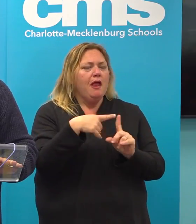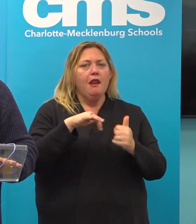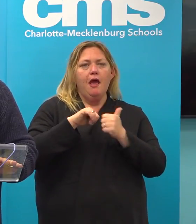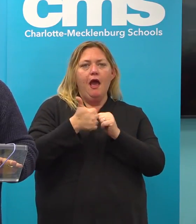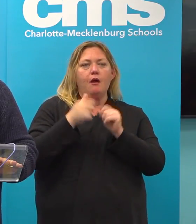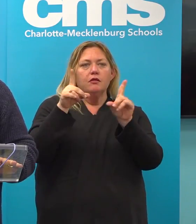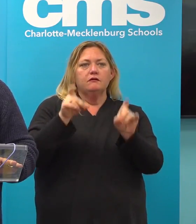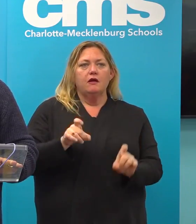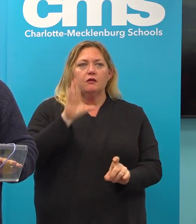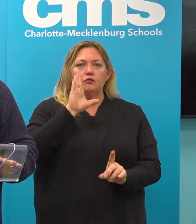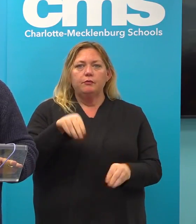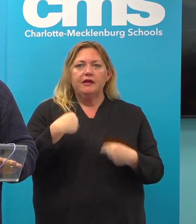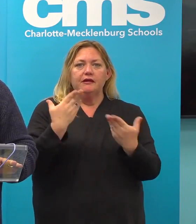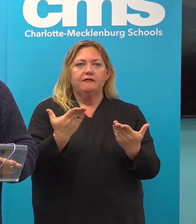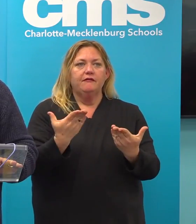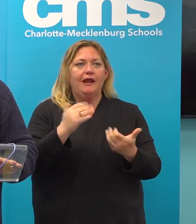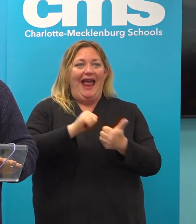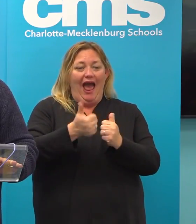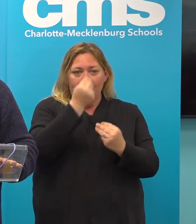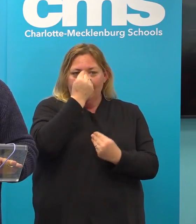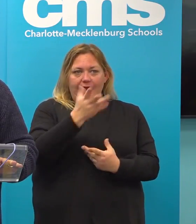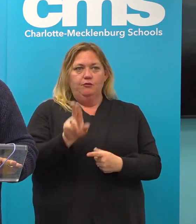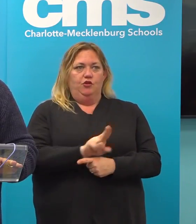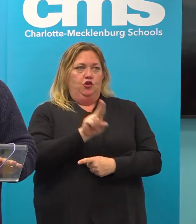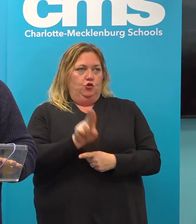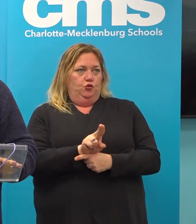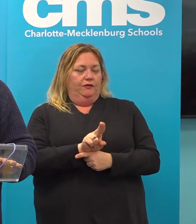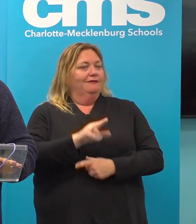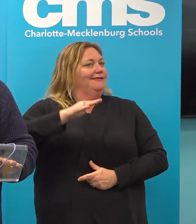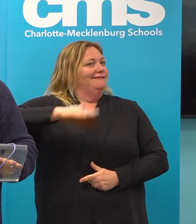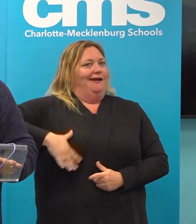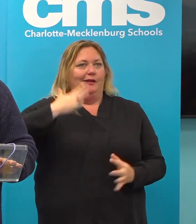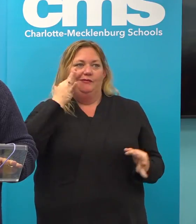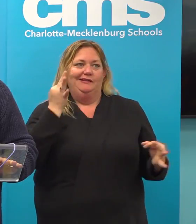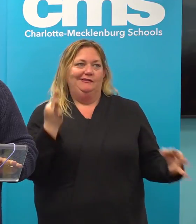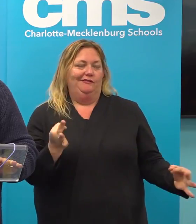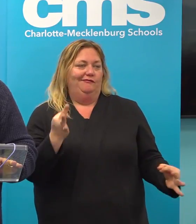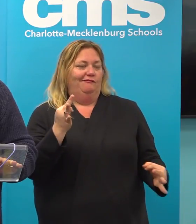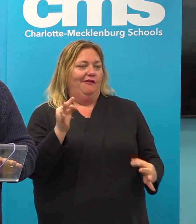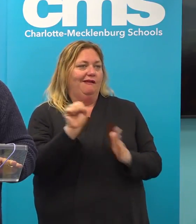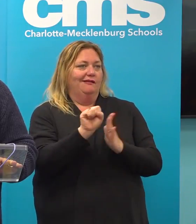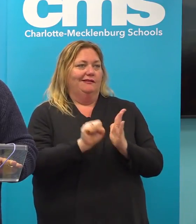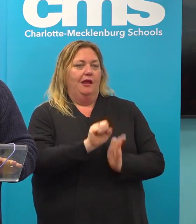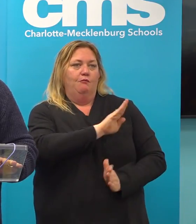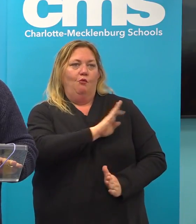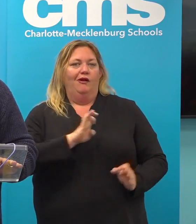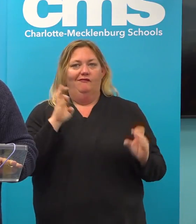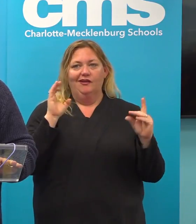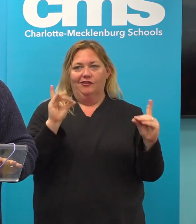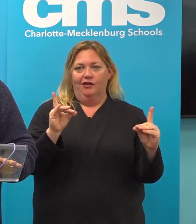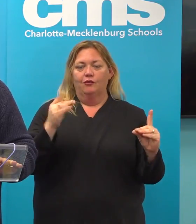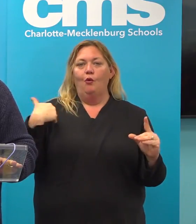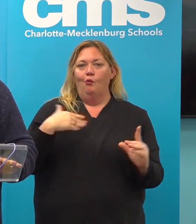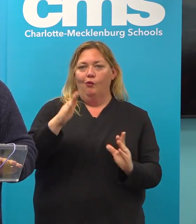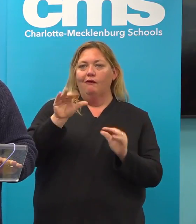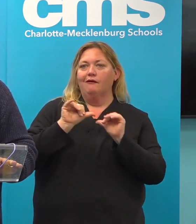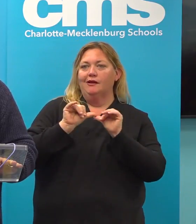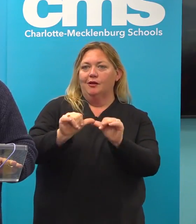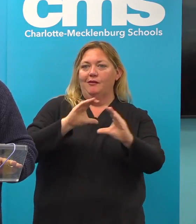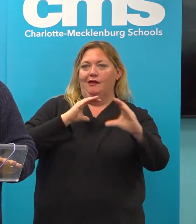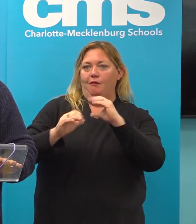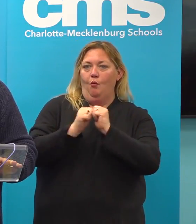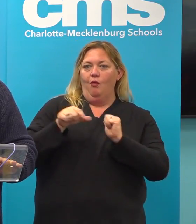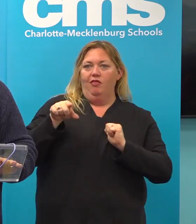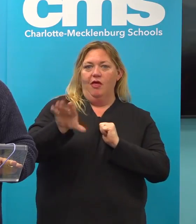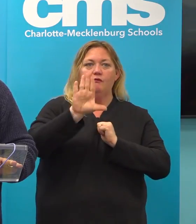administered and how those data will be used. Those things have not yet been determined by our State Board of Education, but we will continue to be in communication with